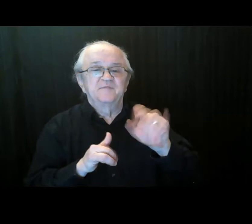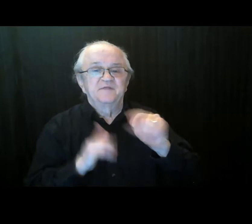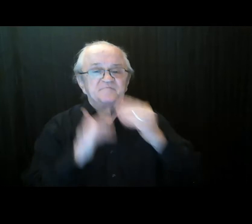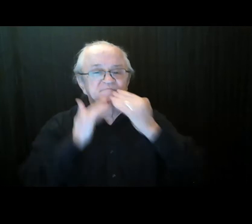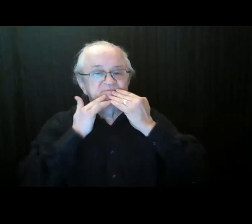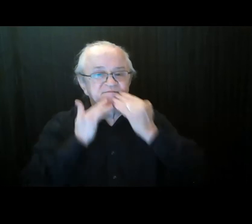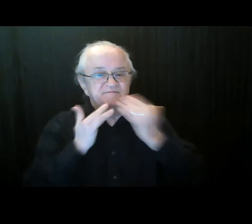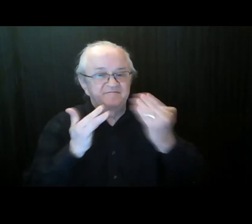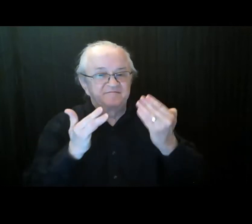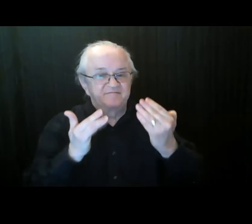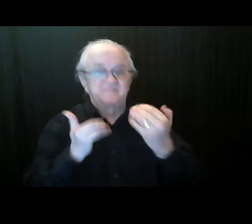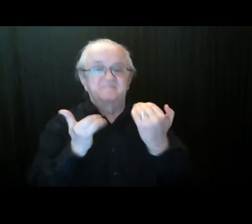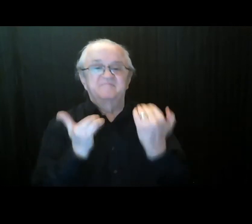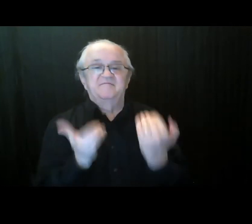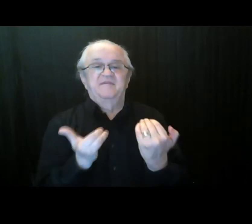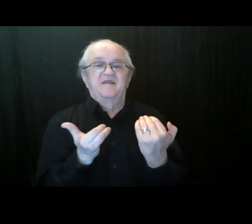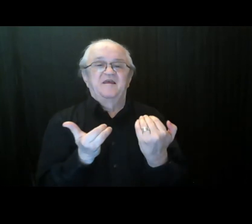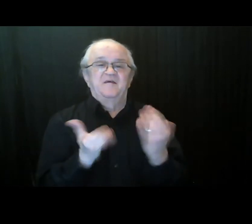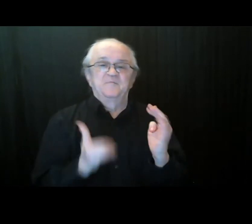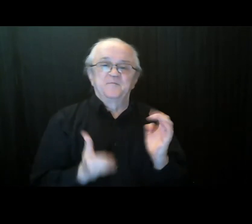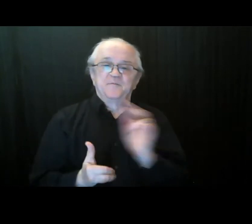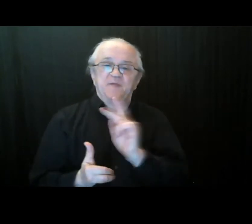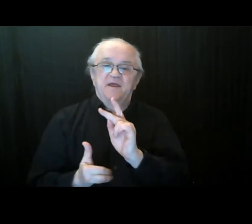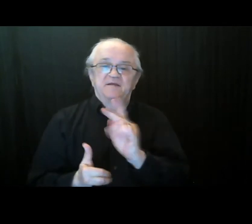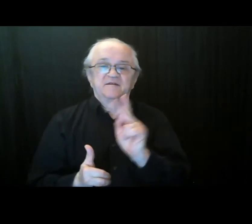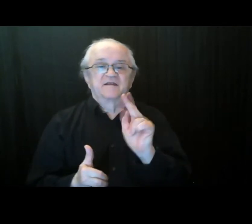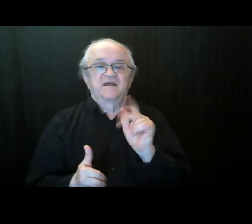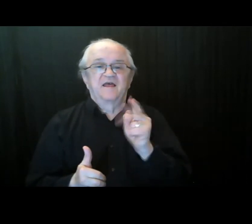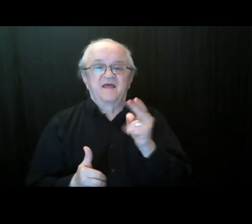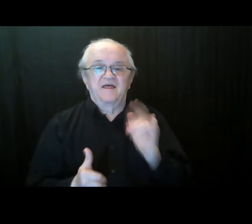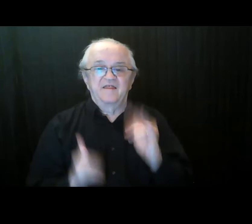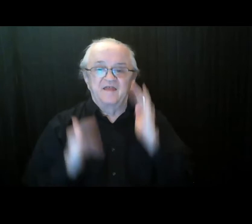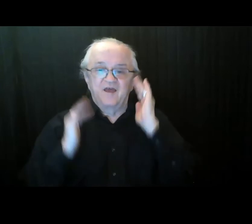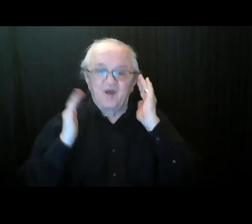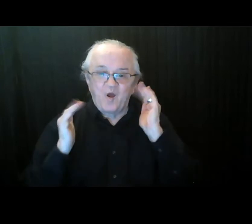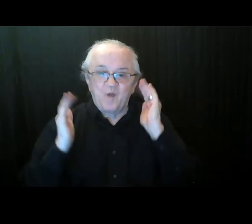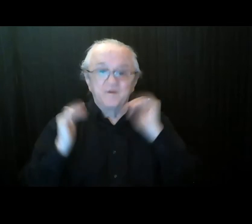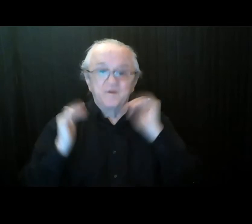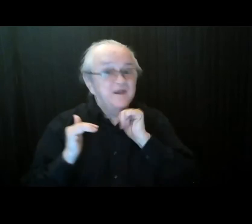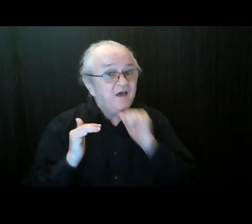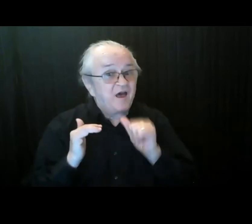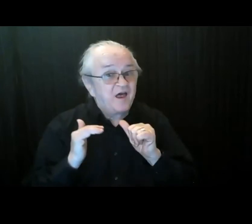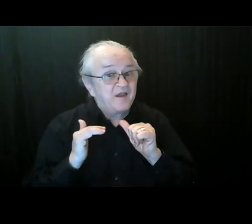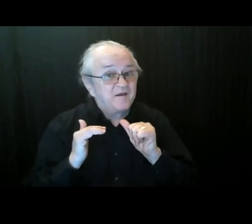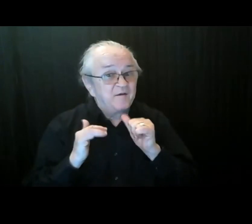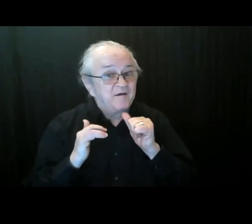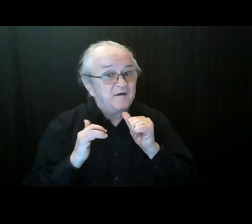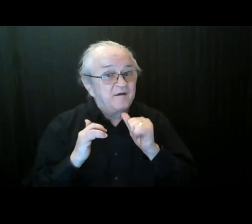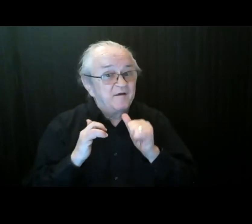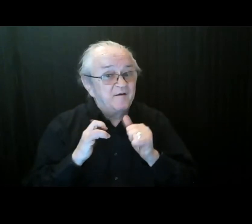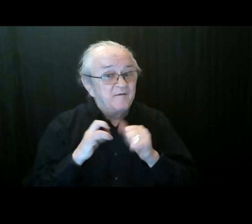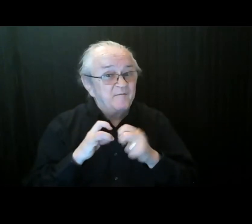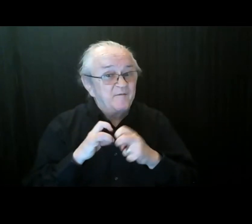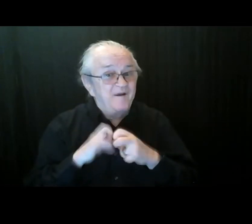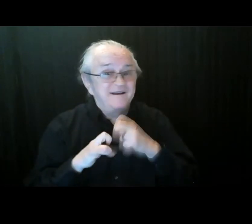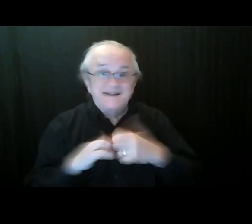And now I will hand you back to Kathy, hoping that Kathy is not having any kind of...